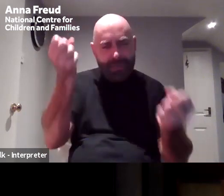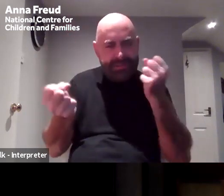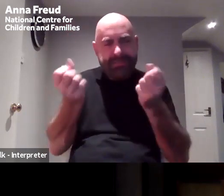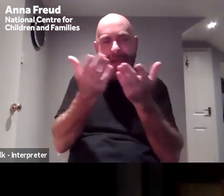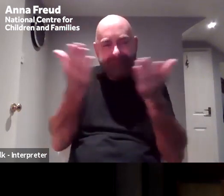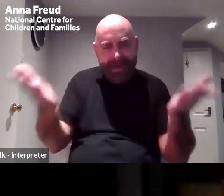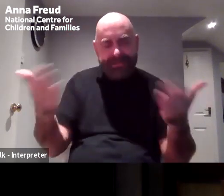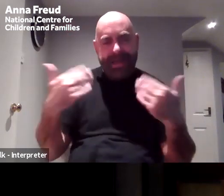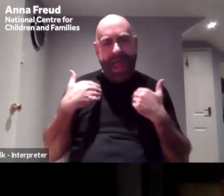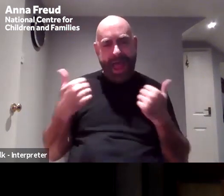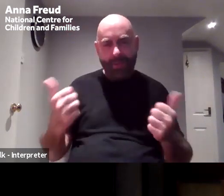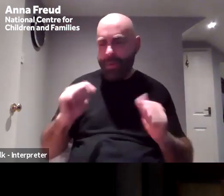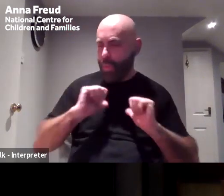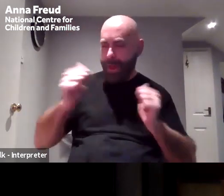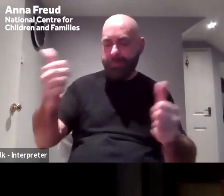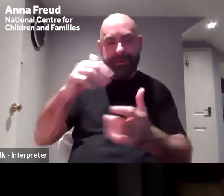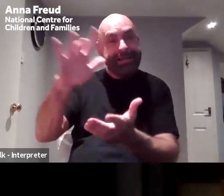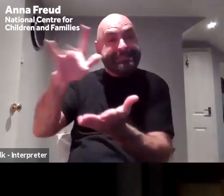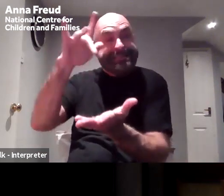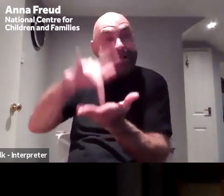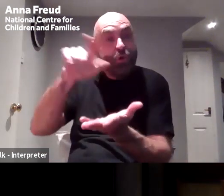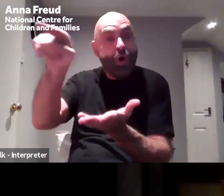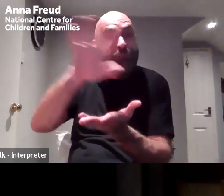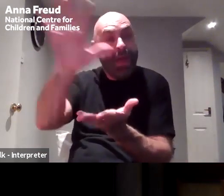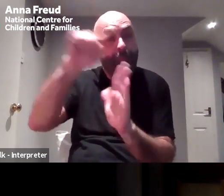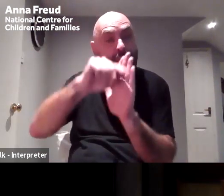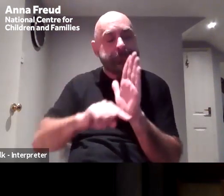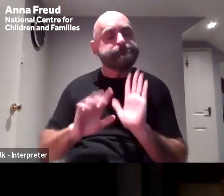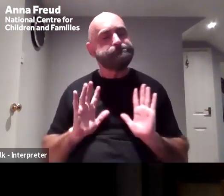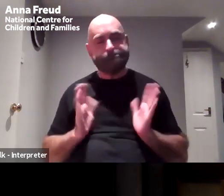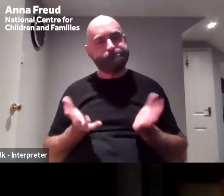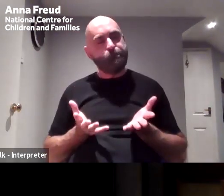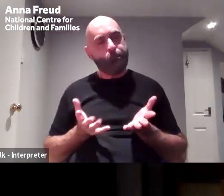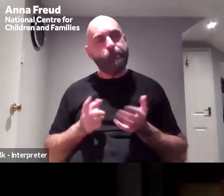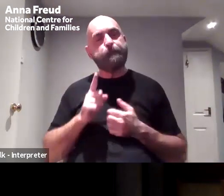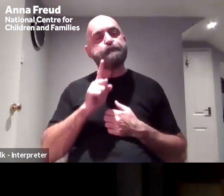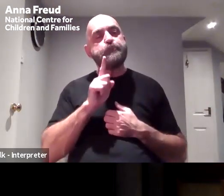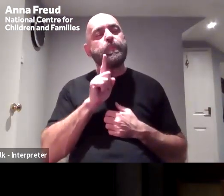fairness and health and well-being at the center. Now, that doesn't mean no one's taking it